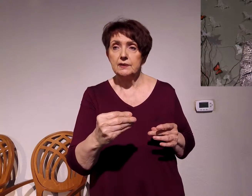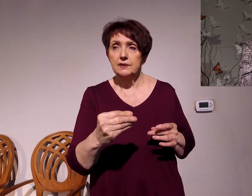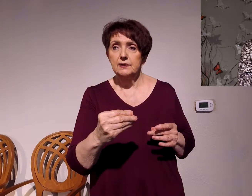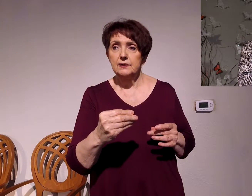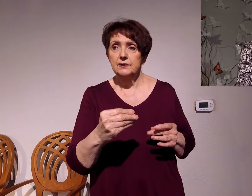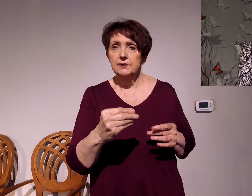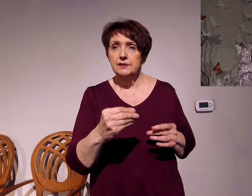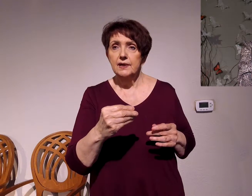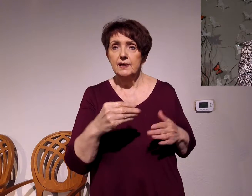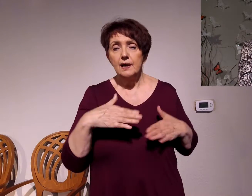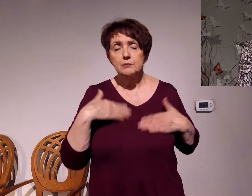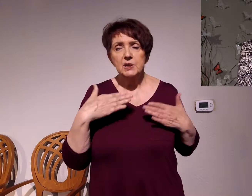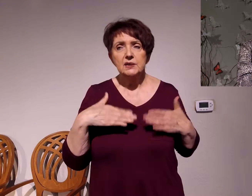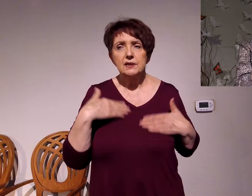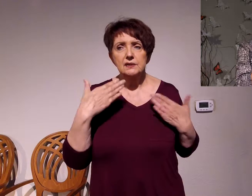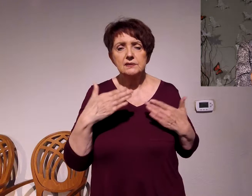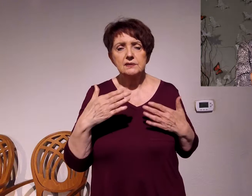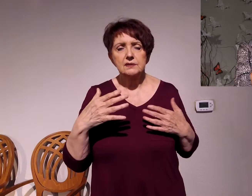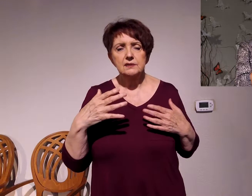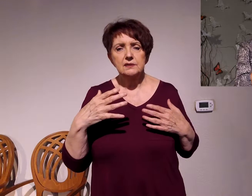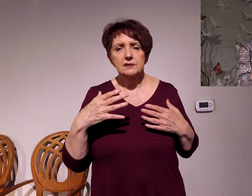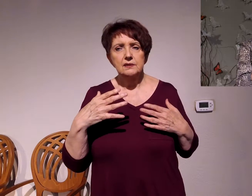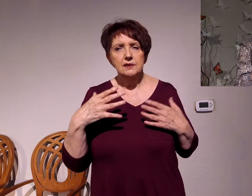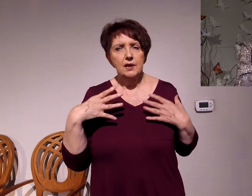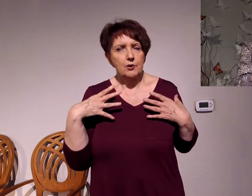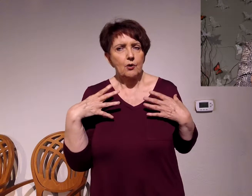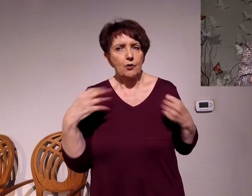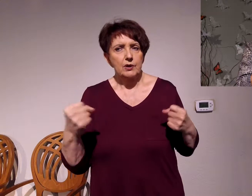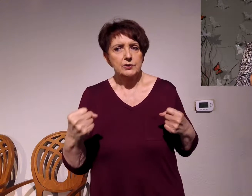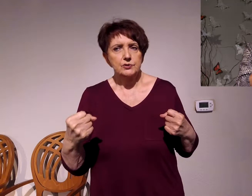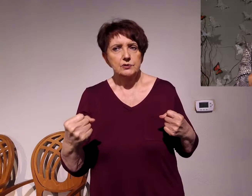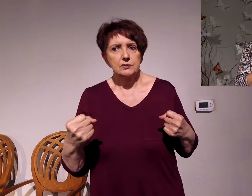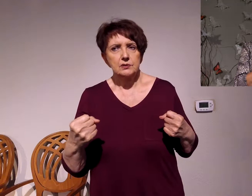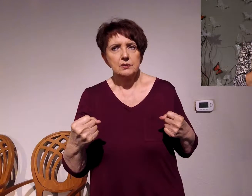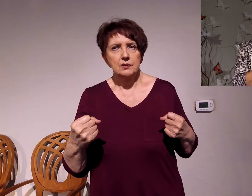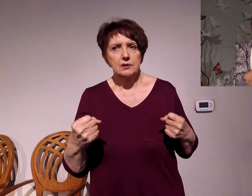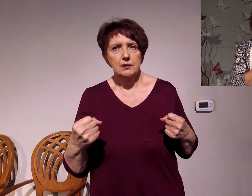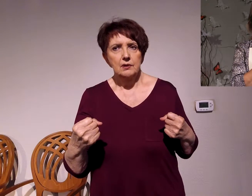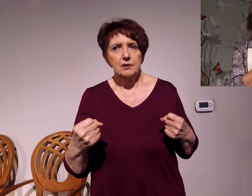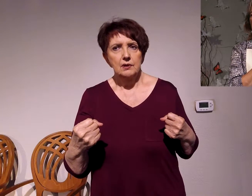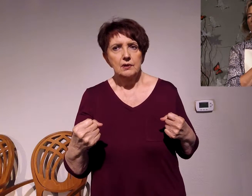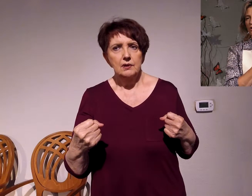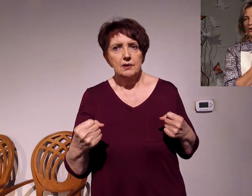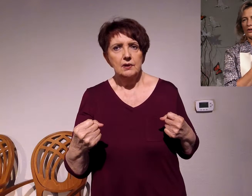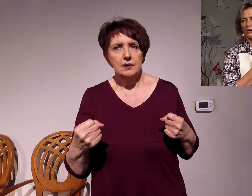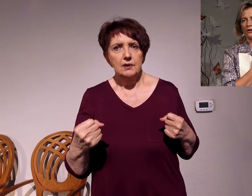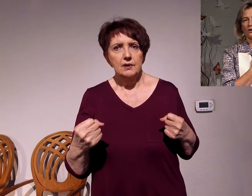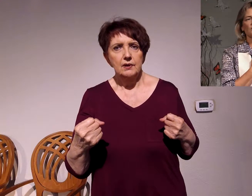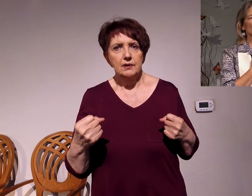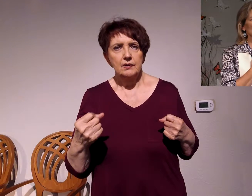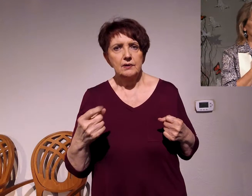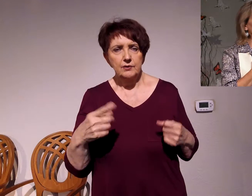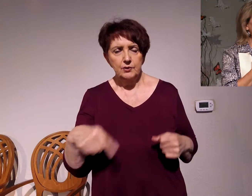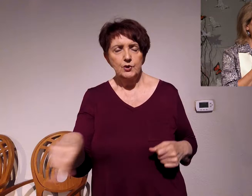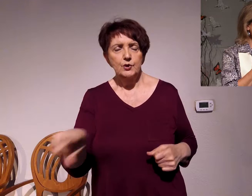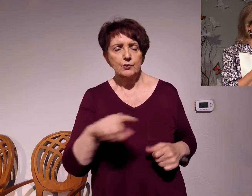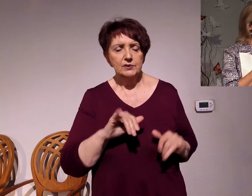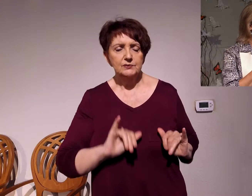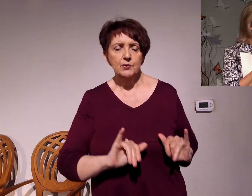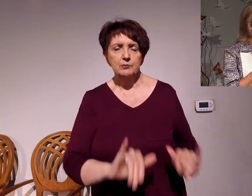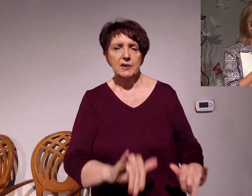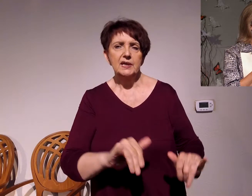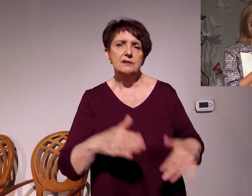beauty, cheer, and courage. So long as you are